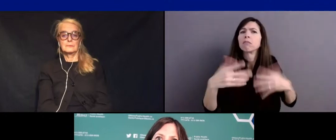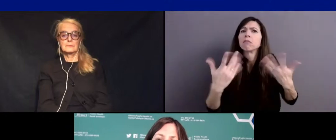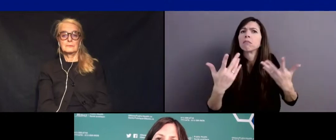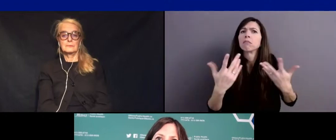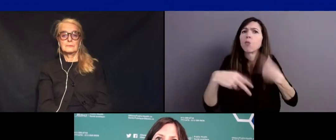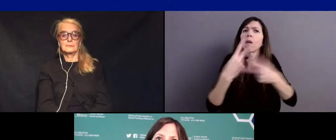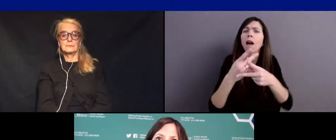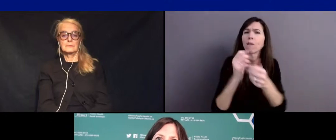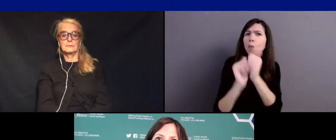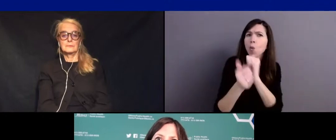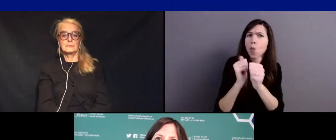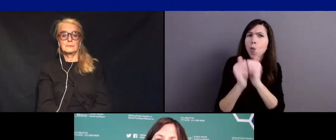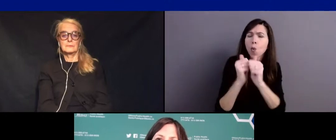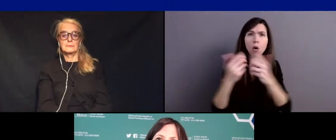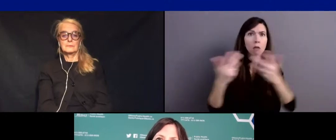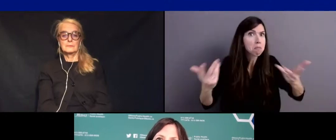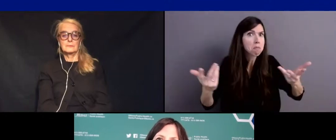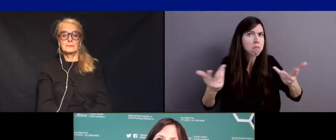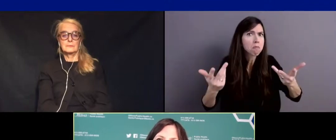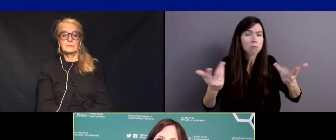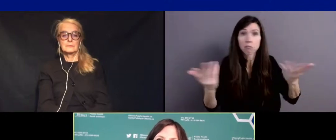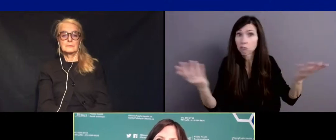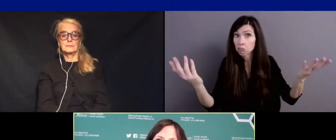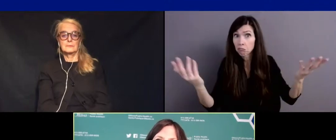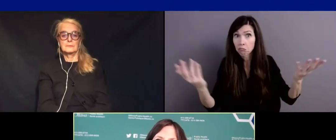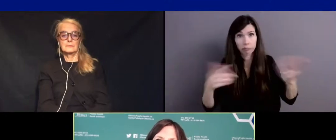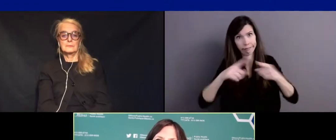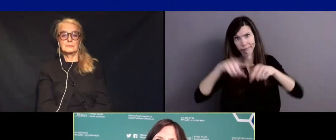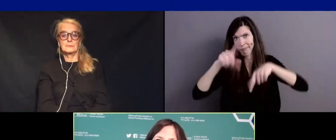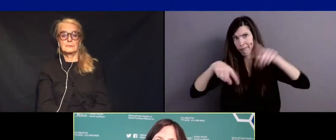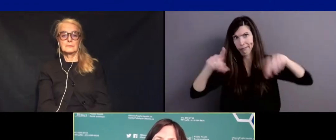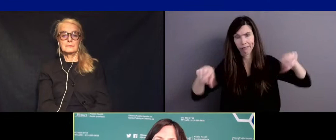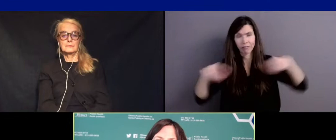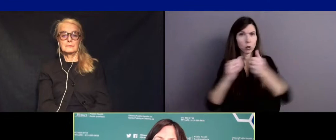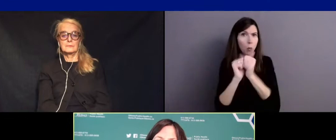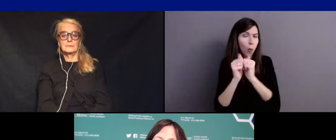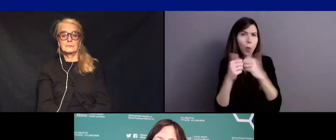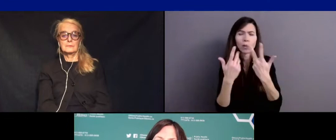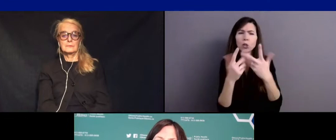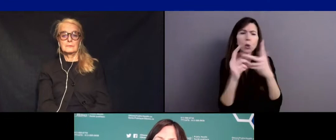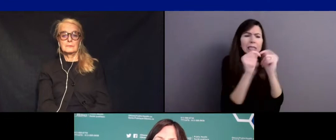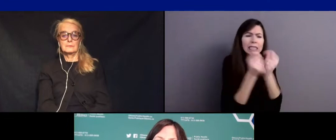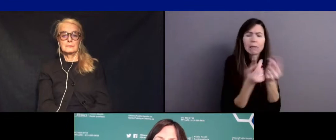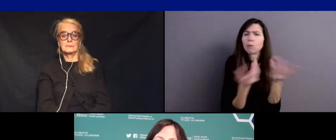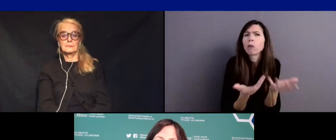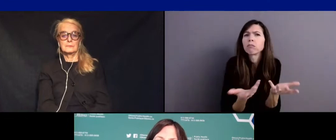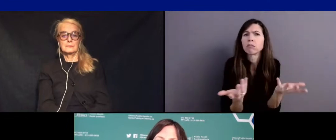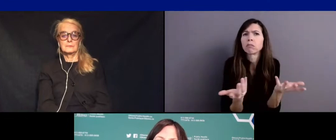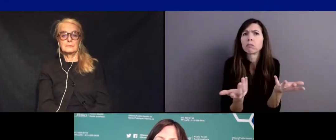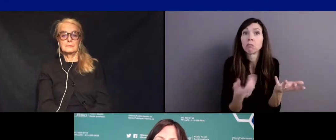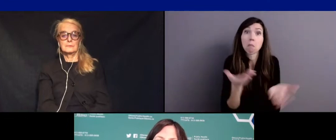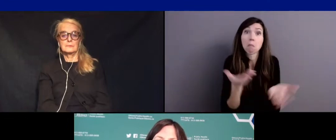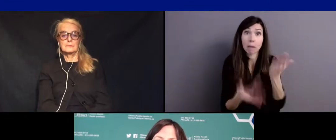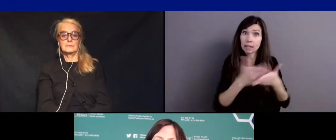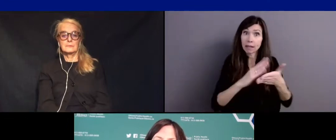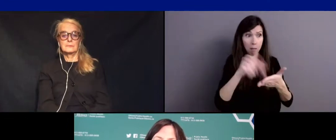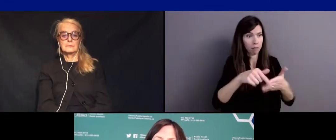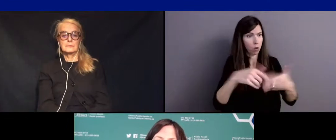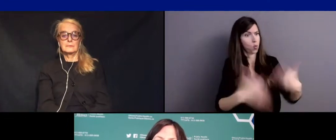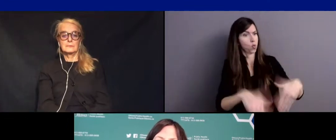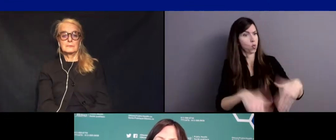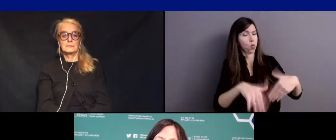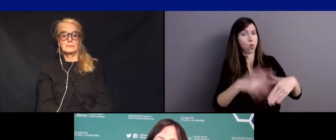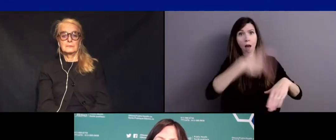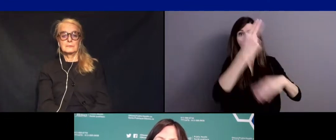particular kind of activity or sport or team sport that is higher risk than others, or is it